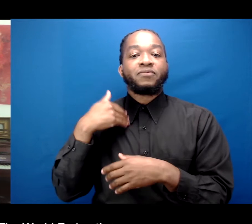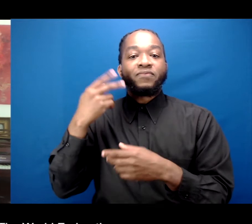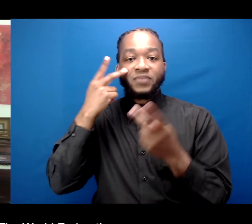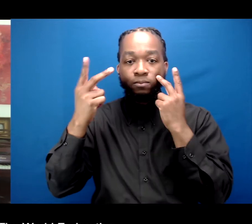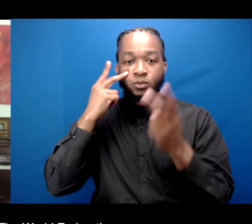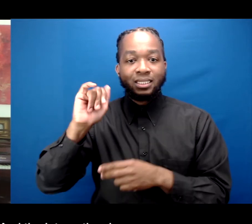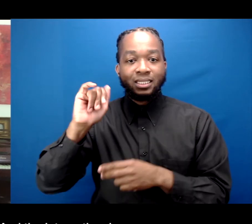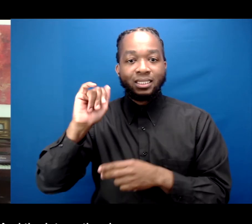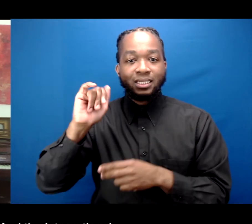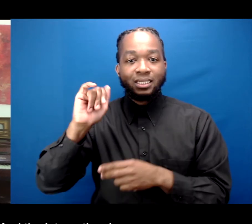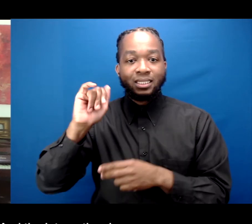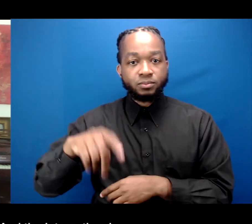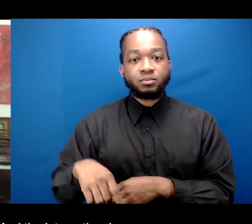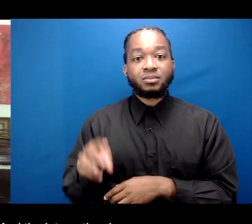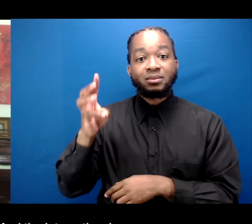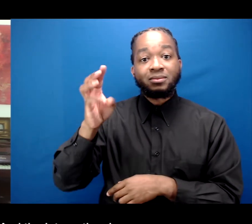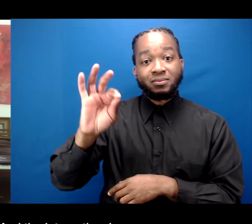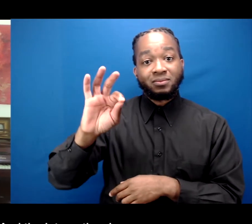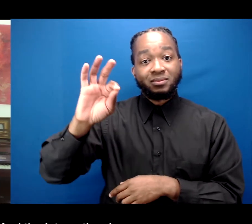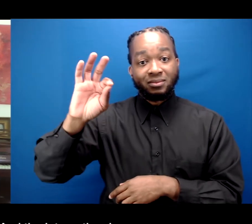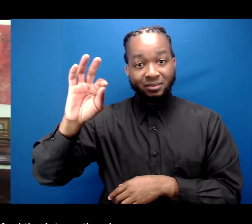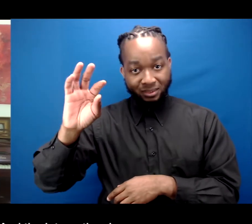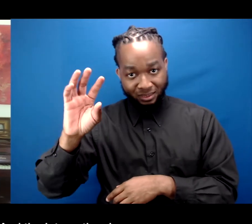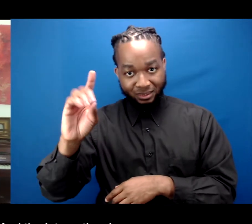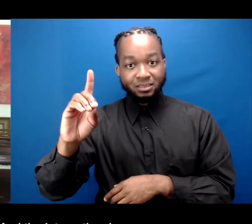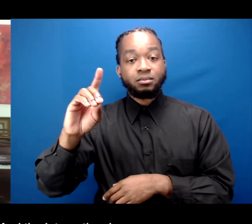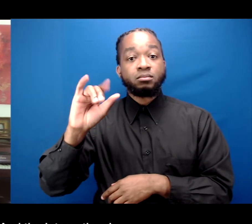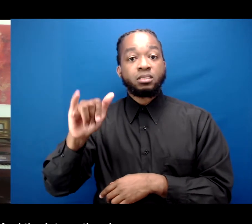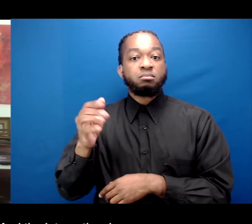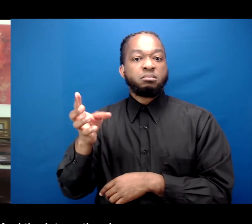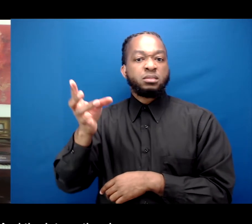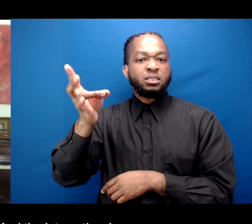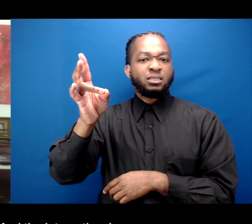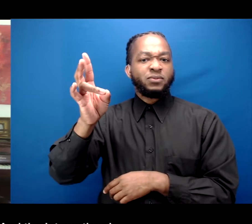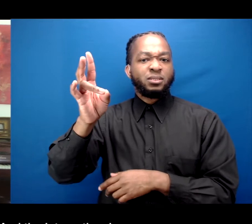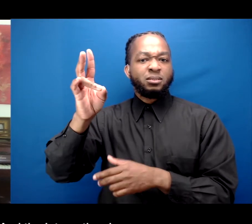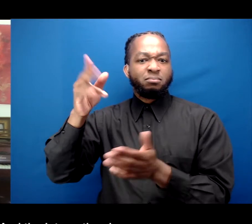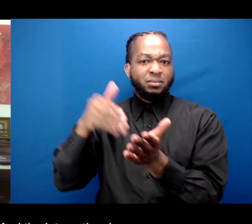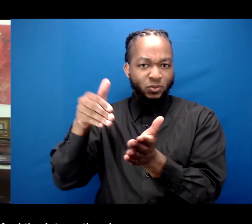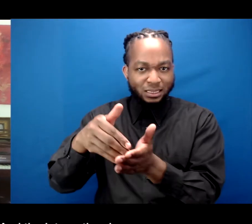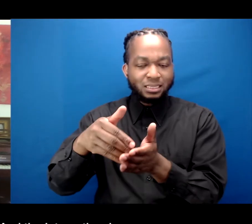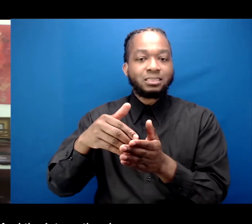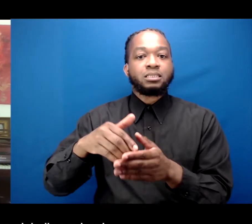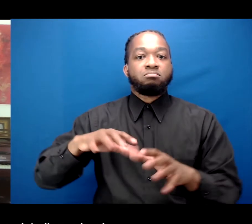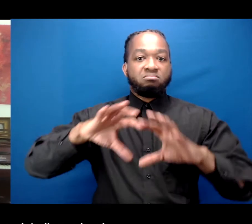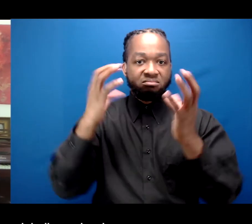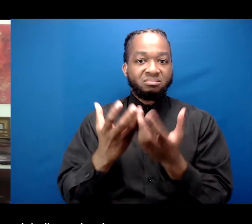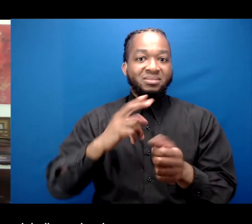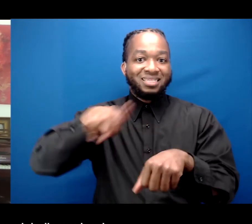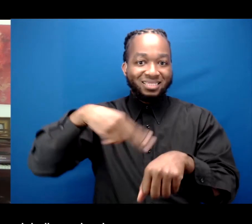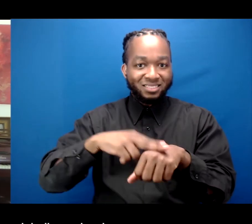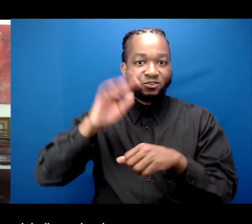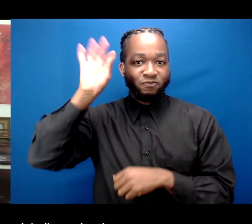than 70 million people globally are deaf, and the International Federation of Hard of Hearing People notes that more